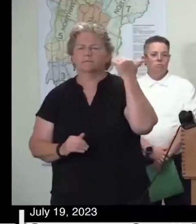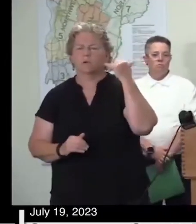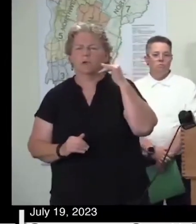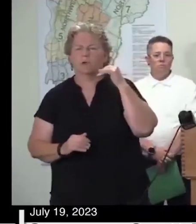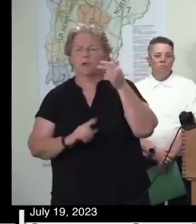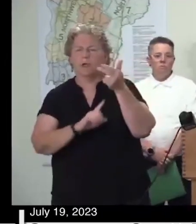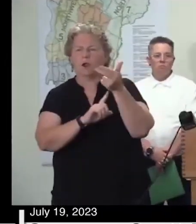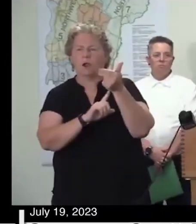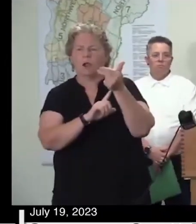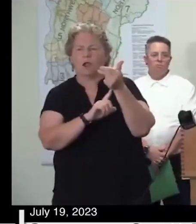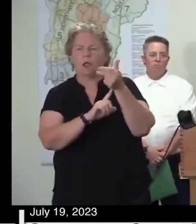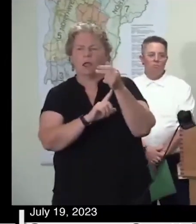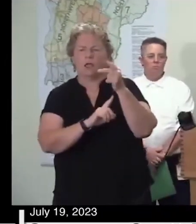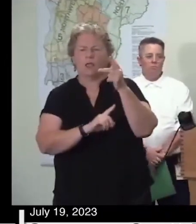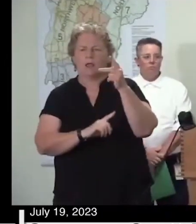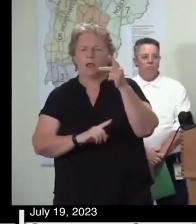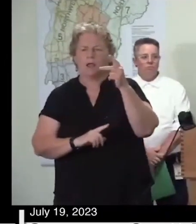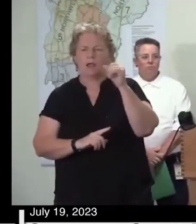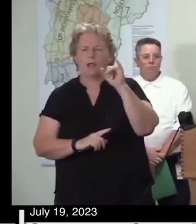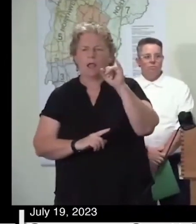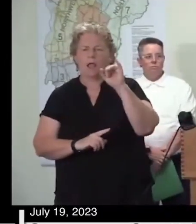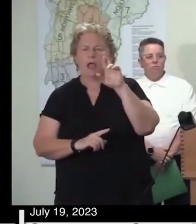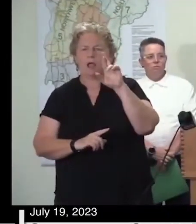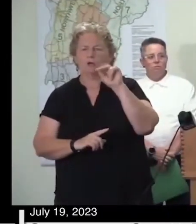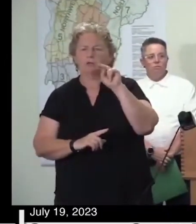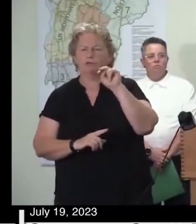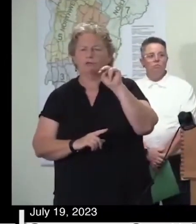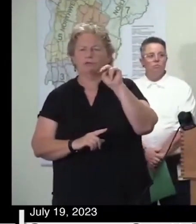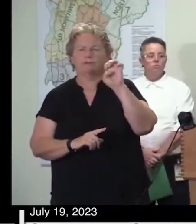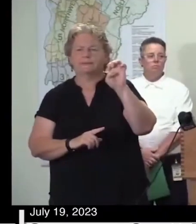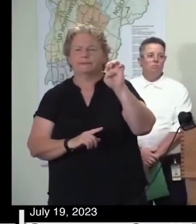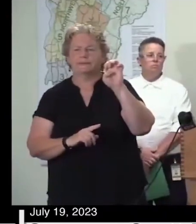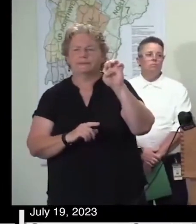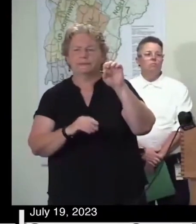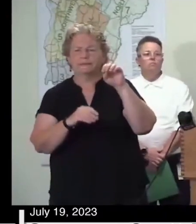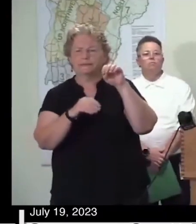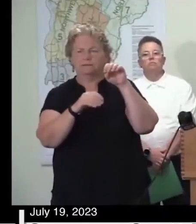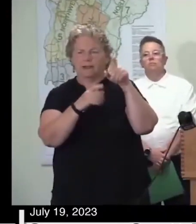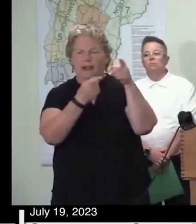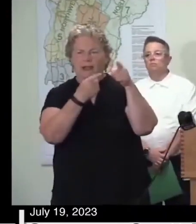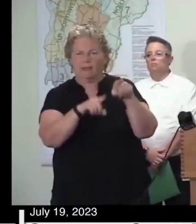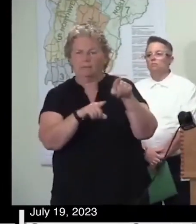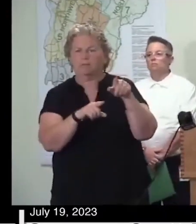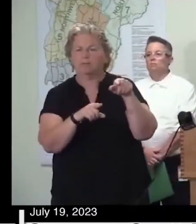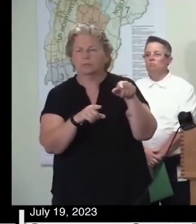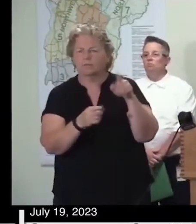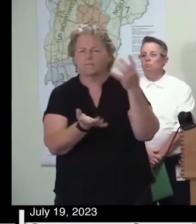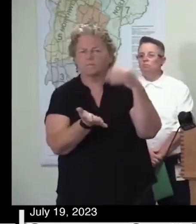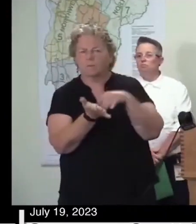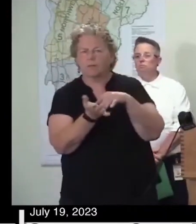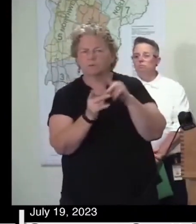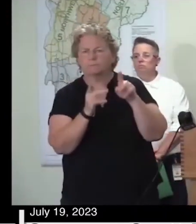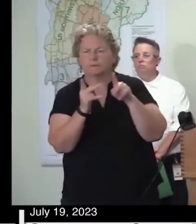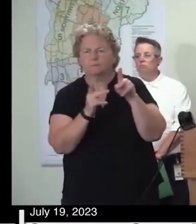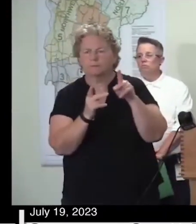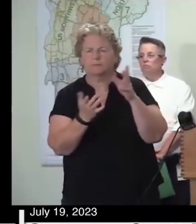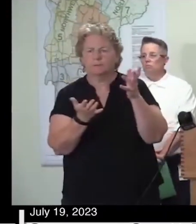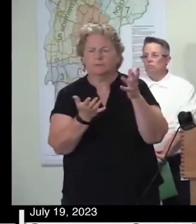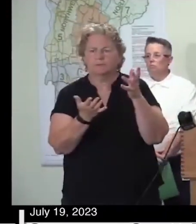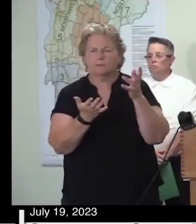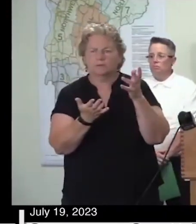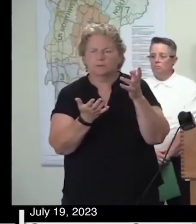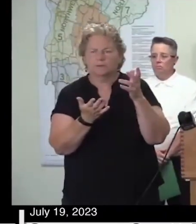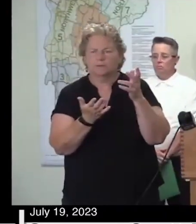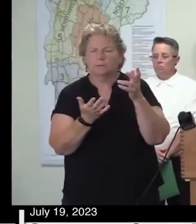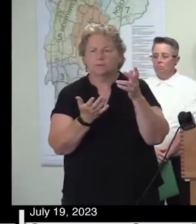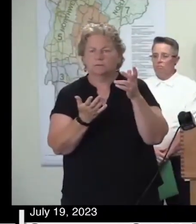have applied and over 1,500 people who are eligible for assistance. So it's moving fast. And